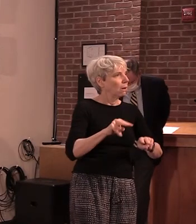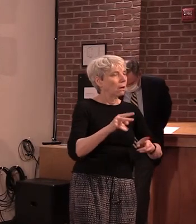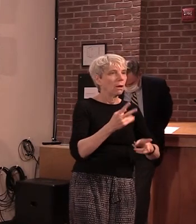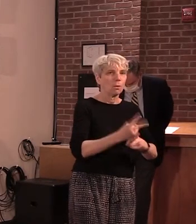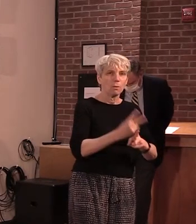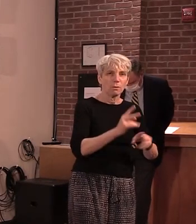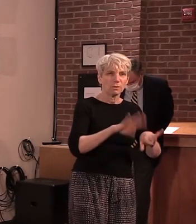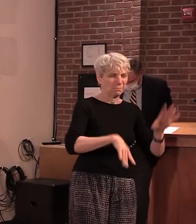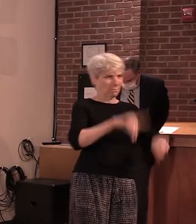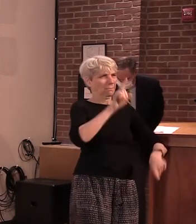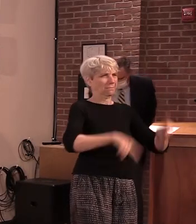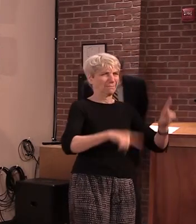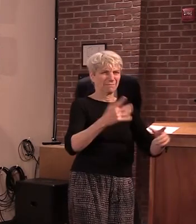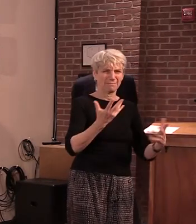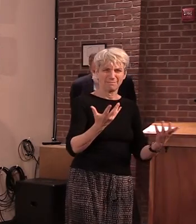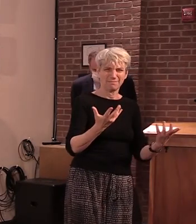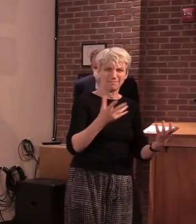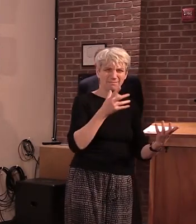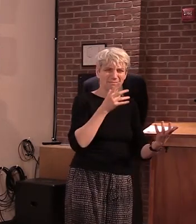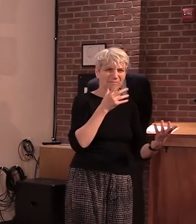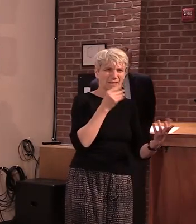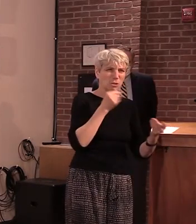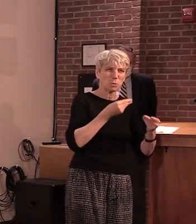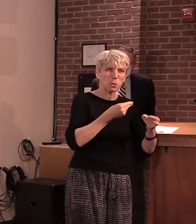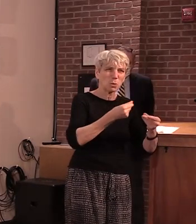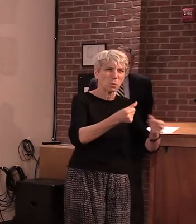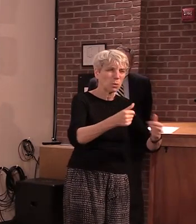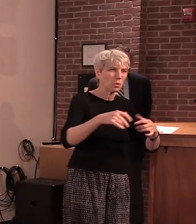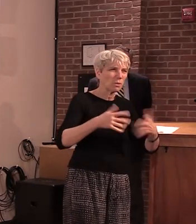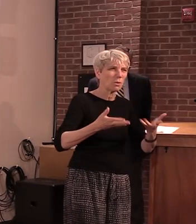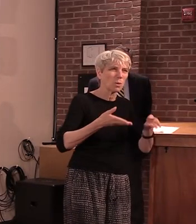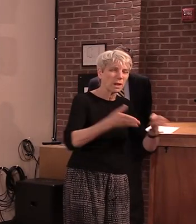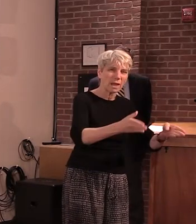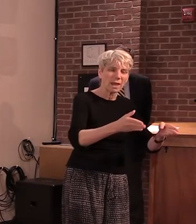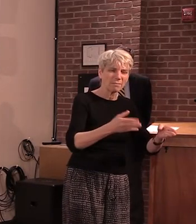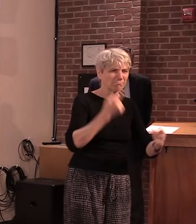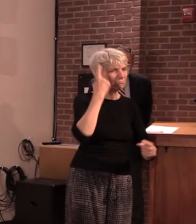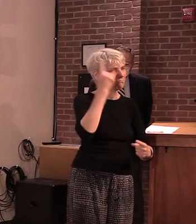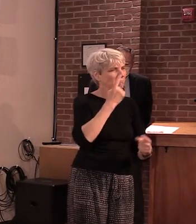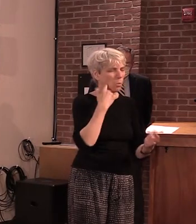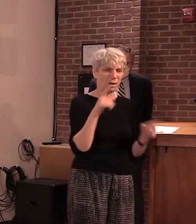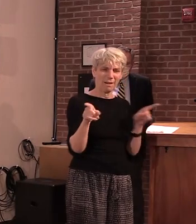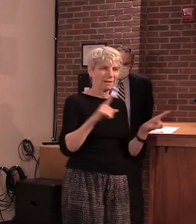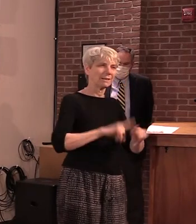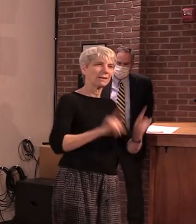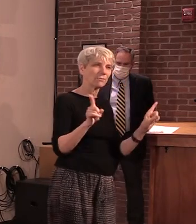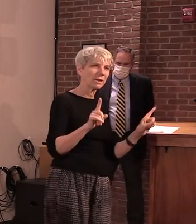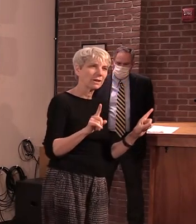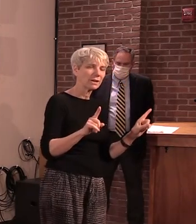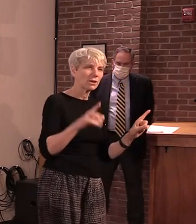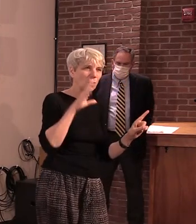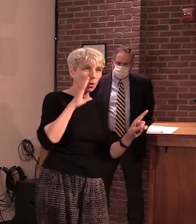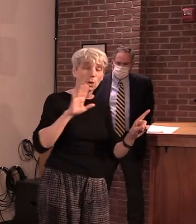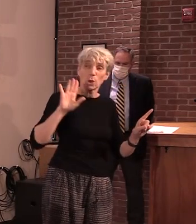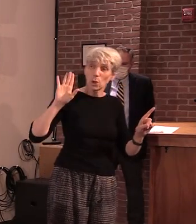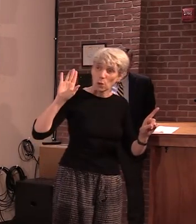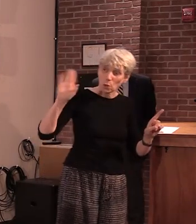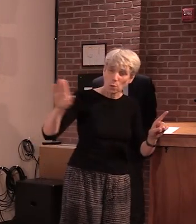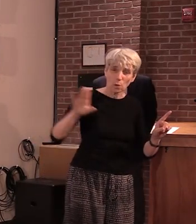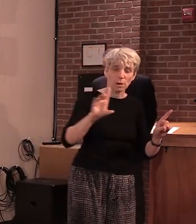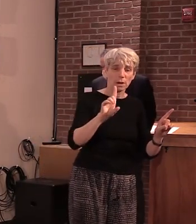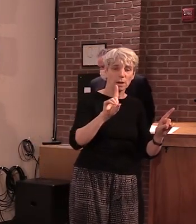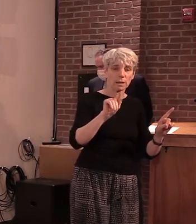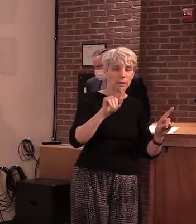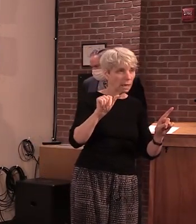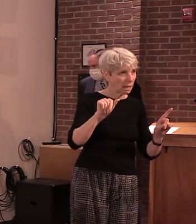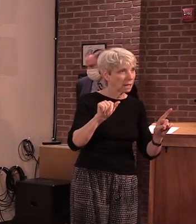didn't have a unified plan like you did for the economy, especially since the data that you're citing seems to compel